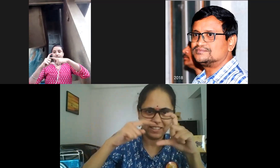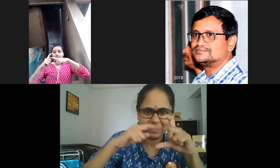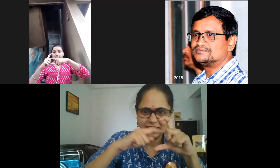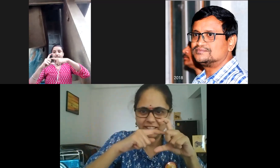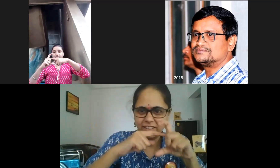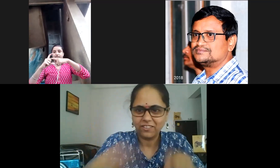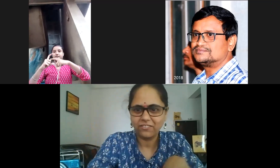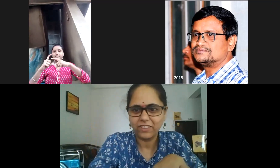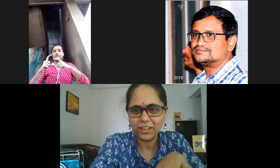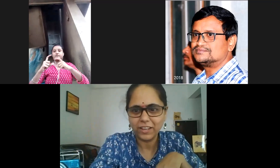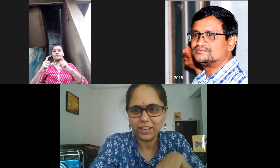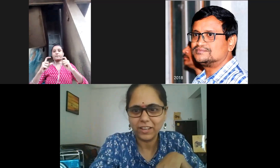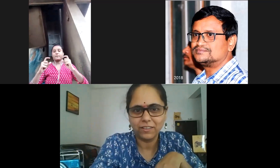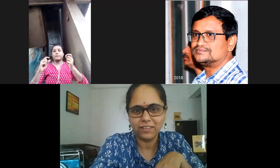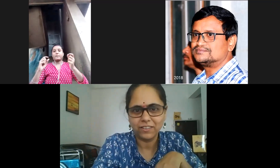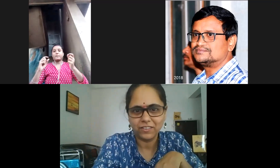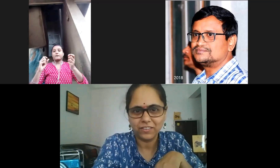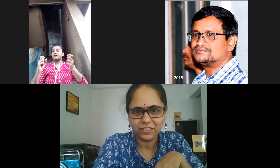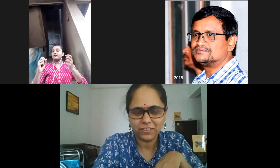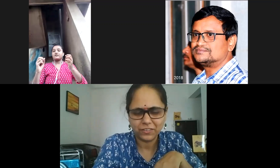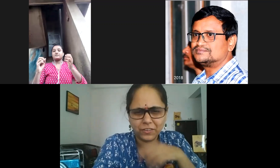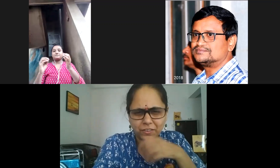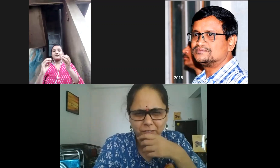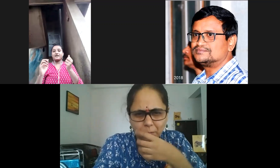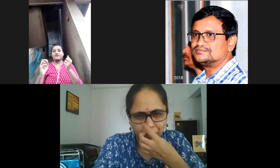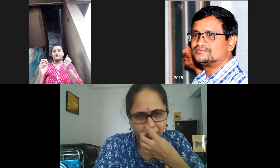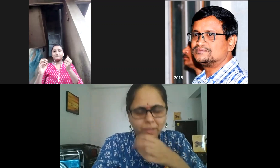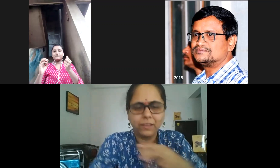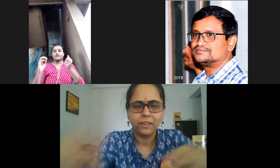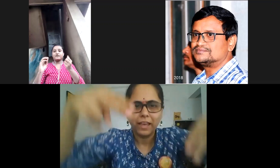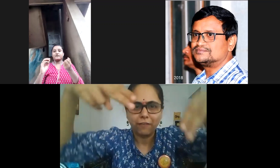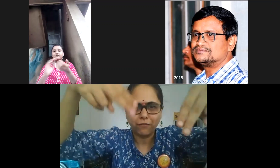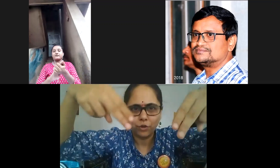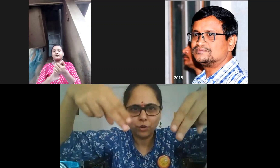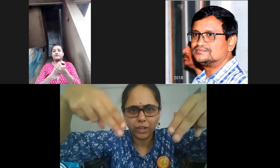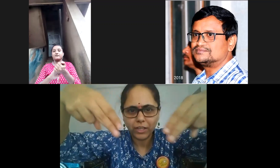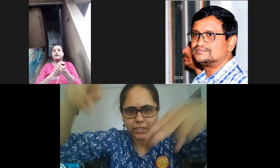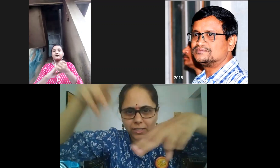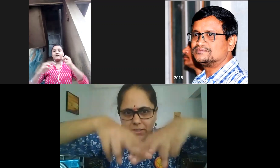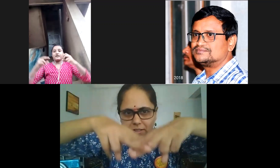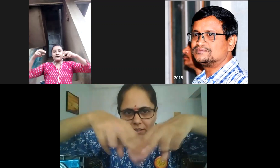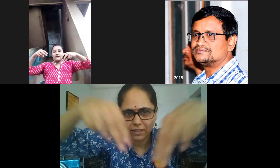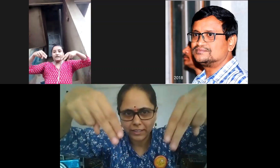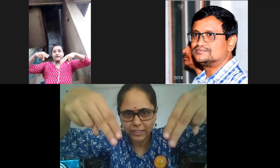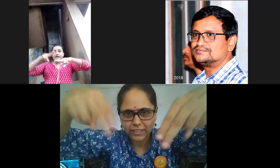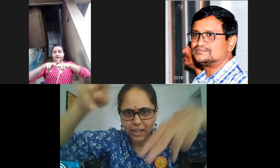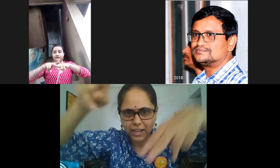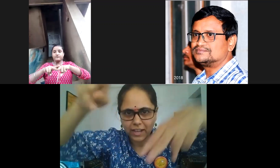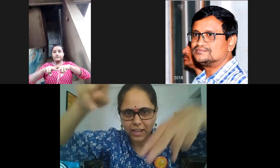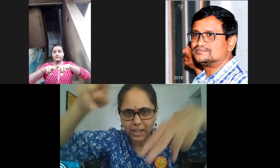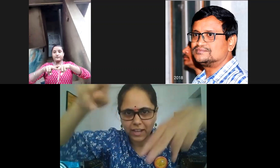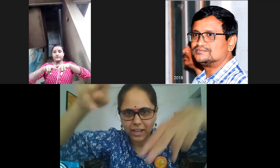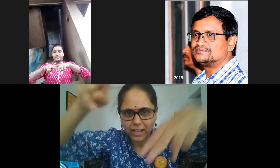E, Very good. F, F, two fingers like this. F,